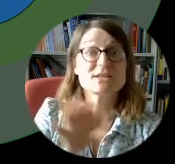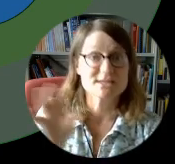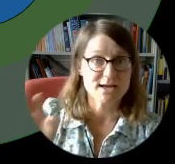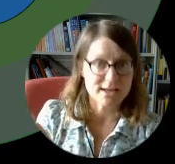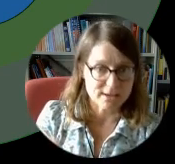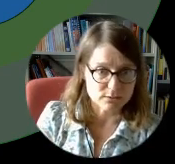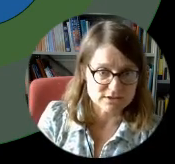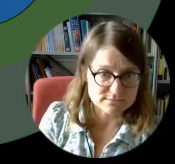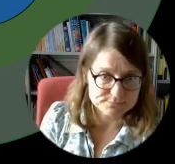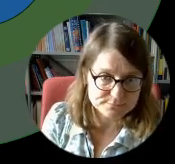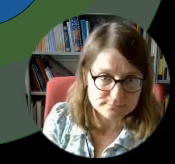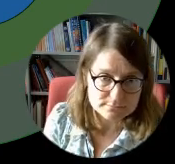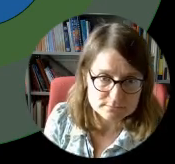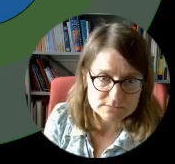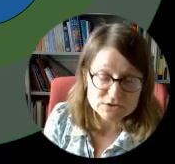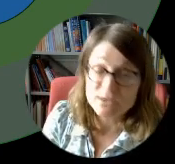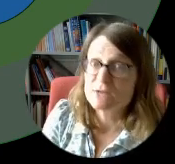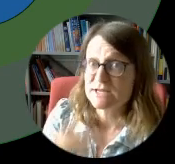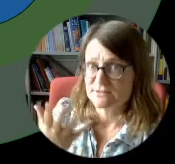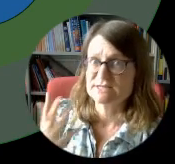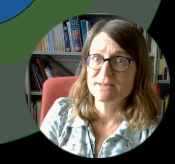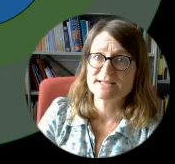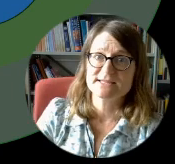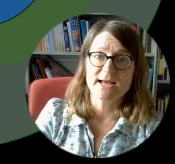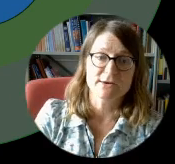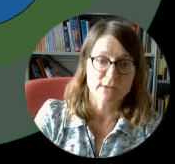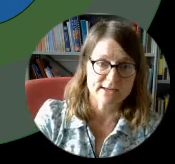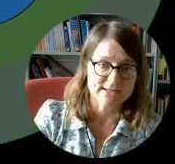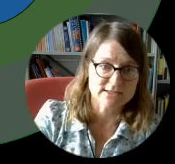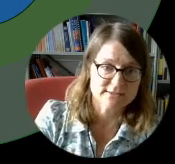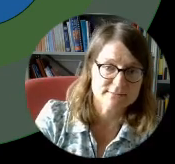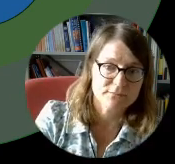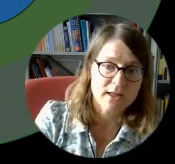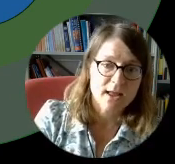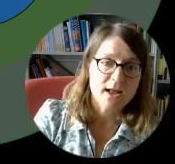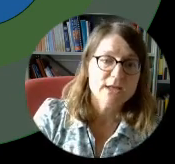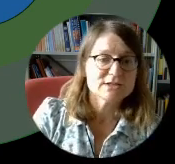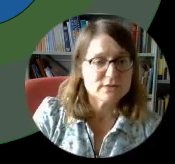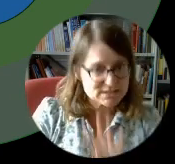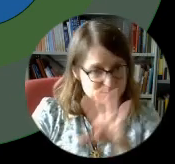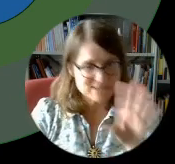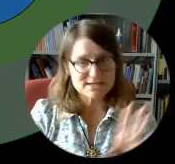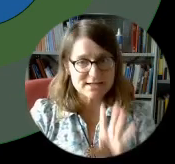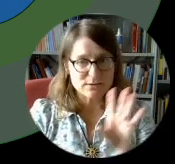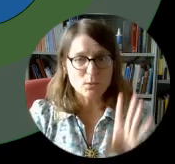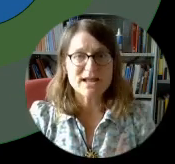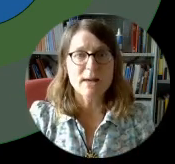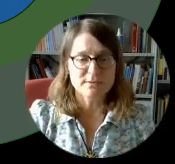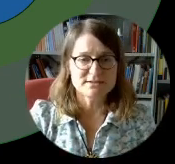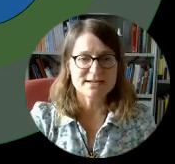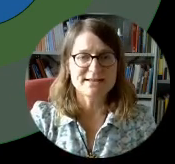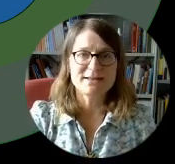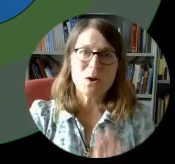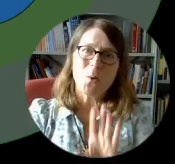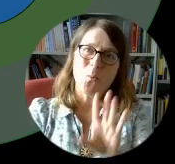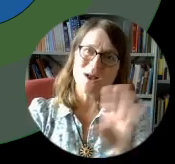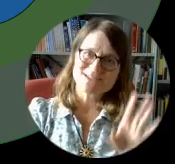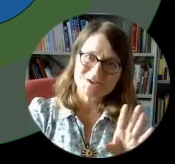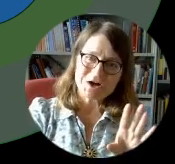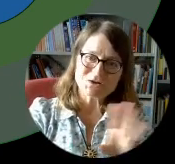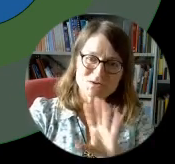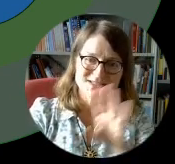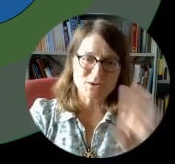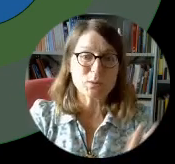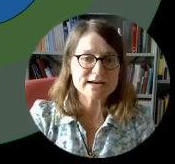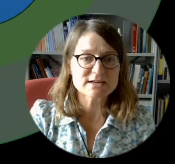for each sign language to increase visibility and recognition. So this is basically what happened in